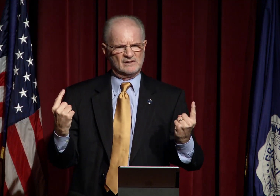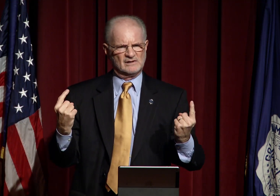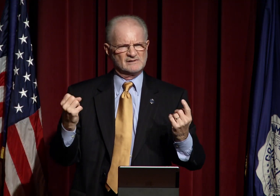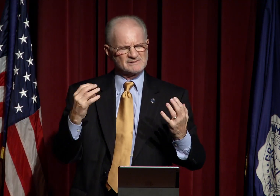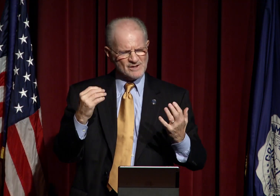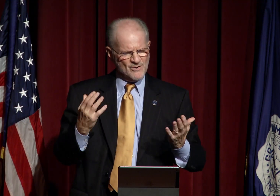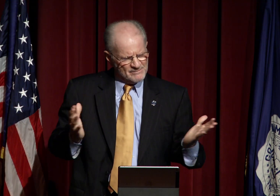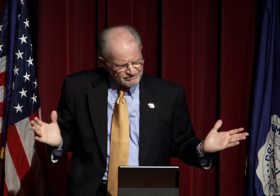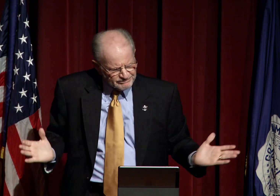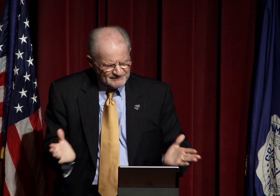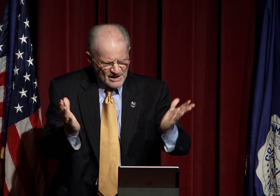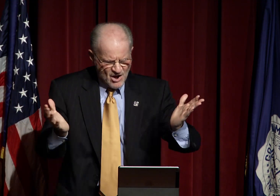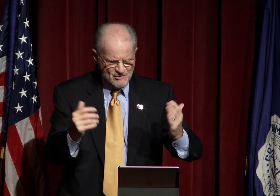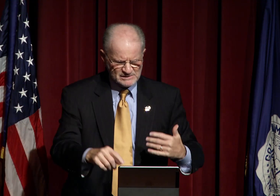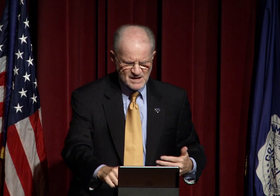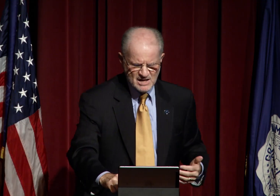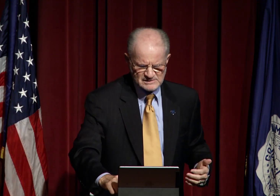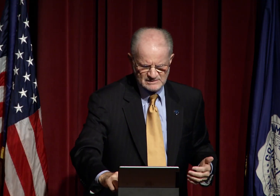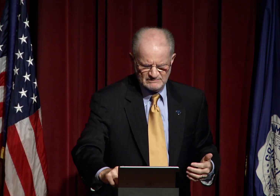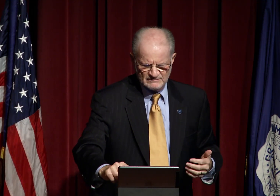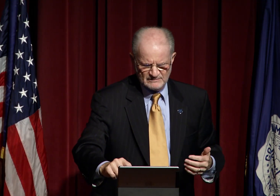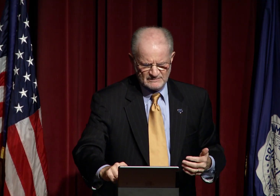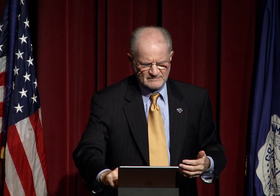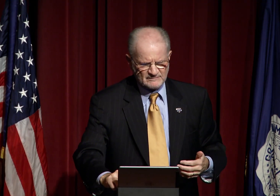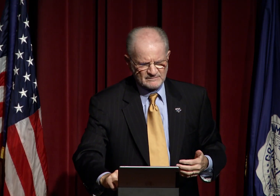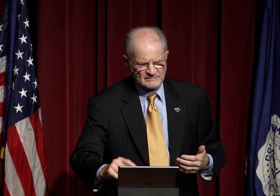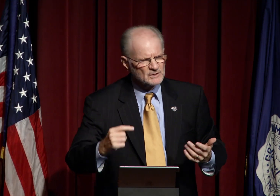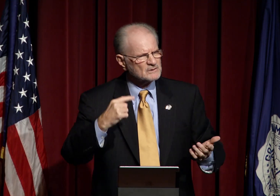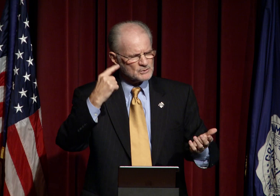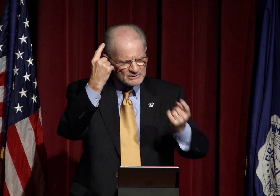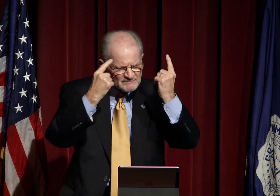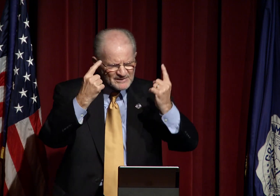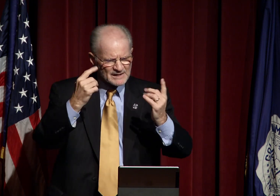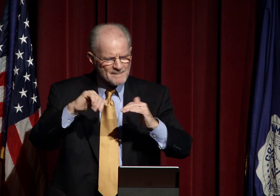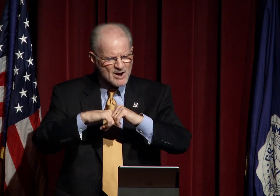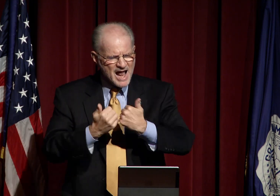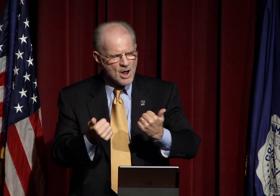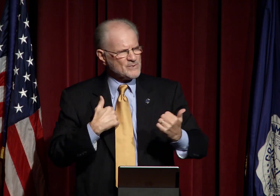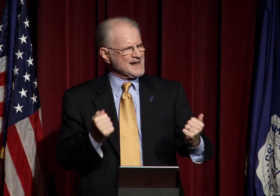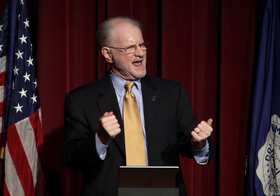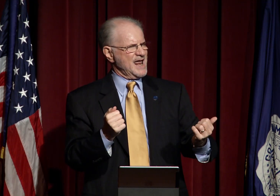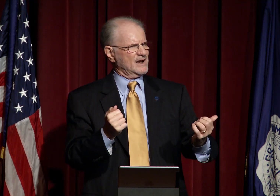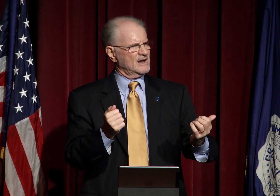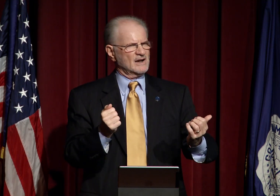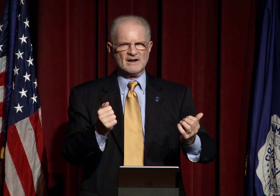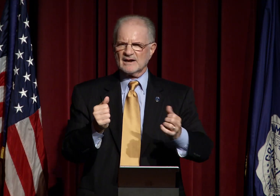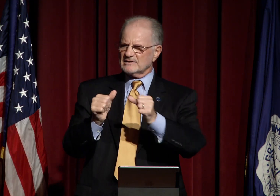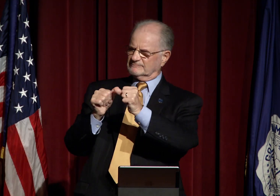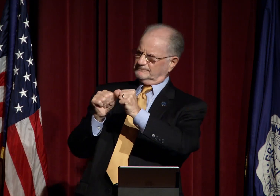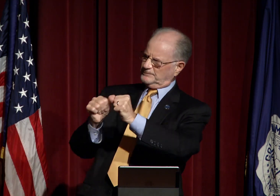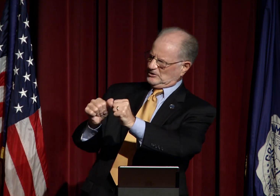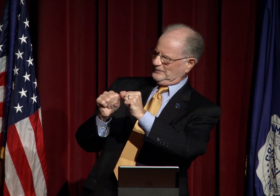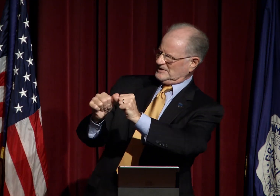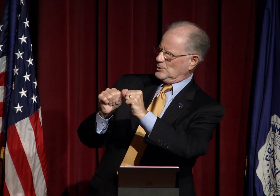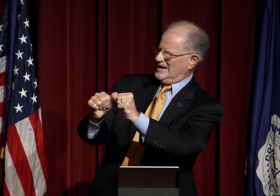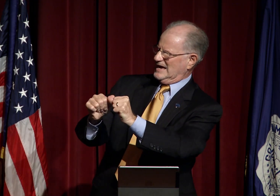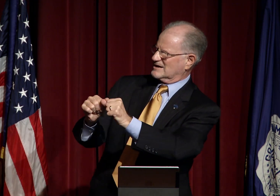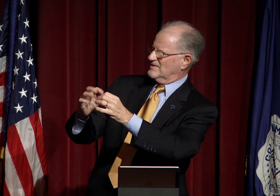whether they be new incoming freshmen, special students, or transfers. We must think about how we